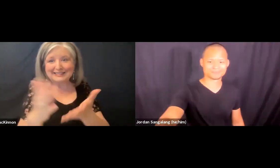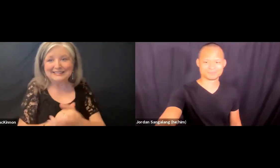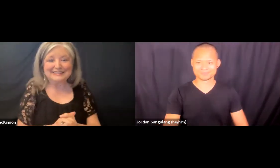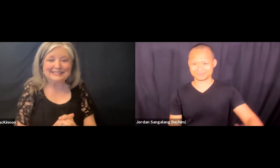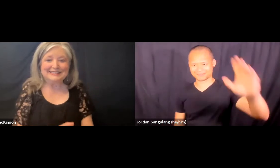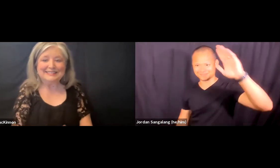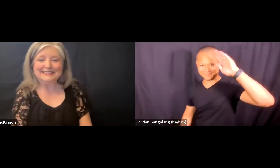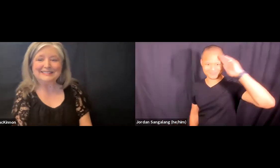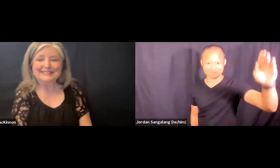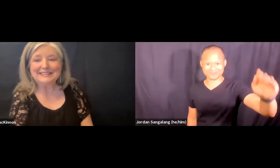Jordan.